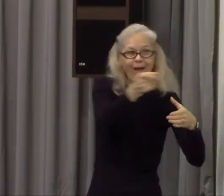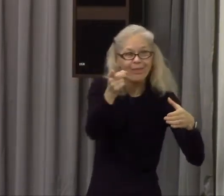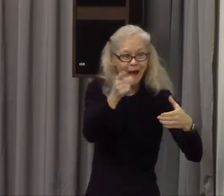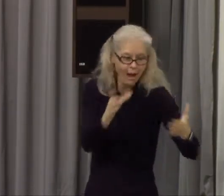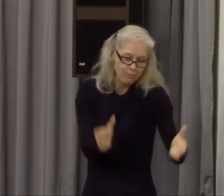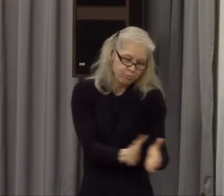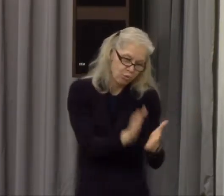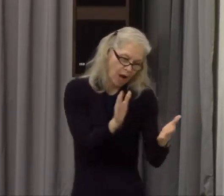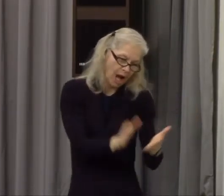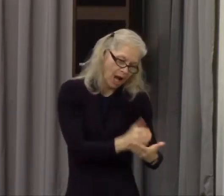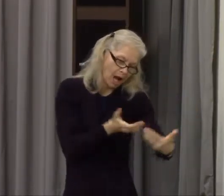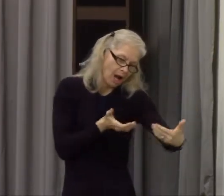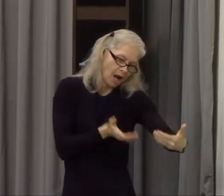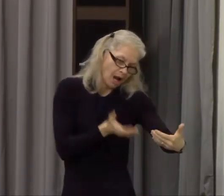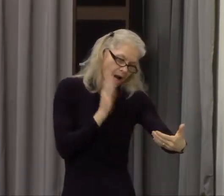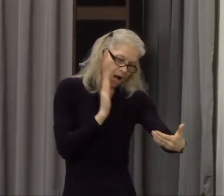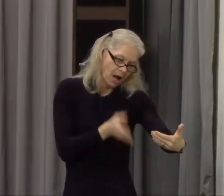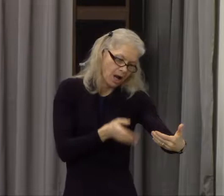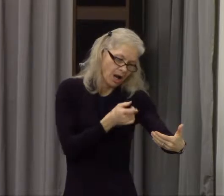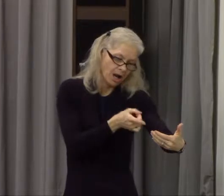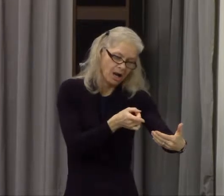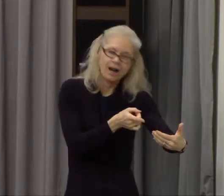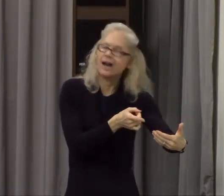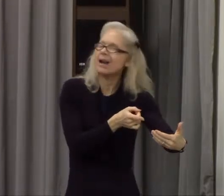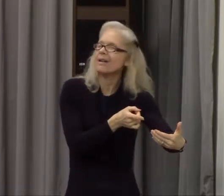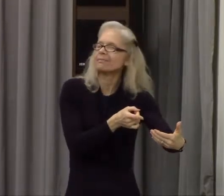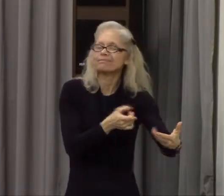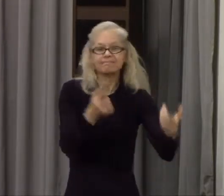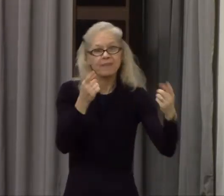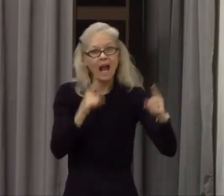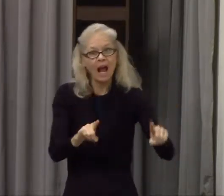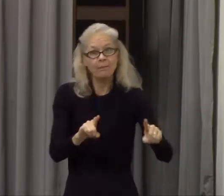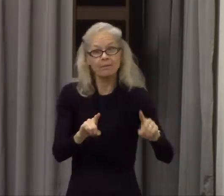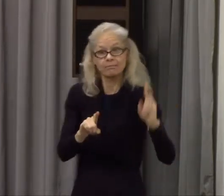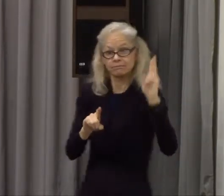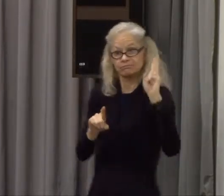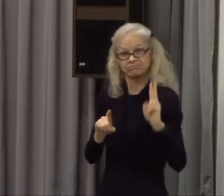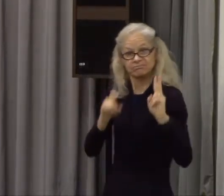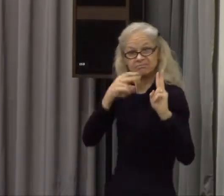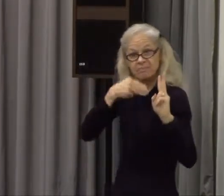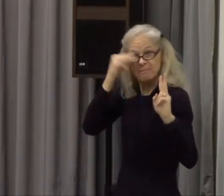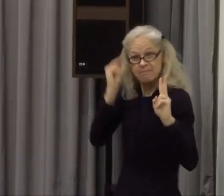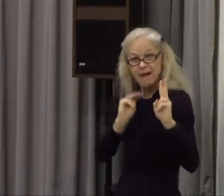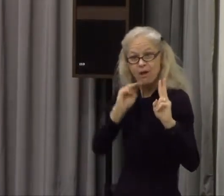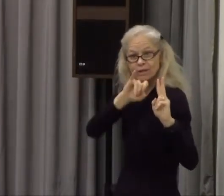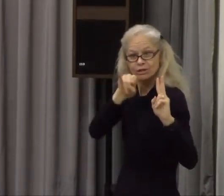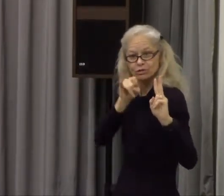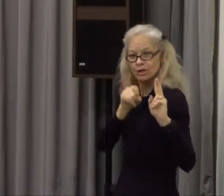And Joseph and his mother marveled at those things which were spoken of him.